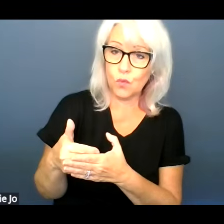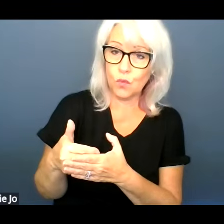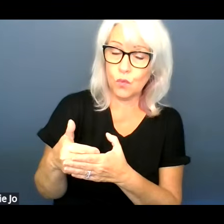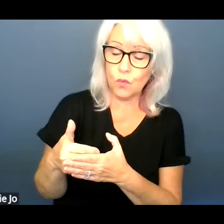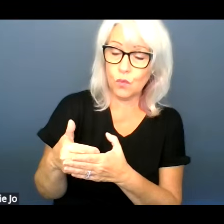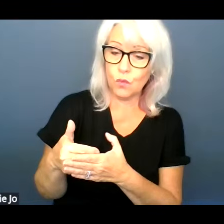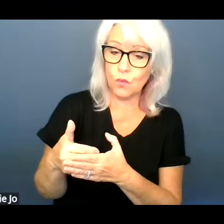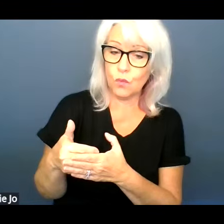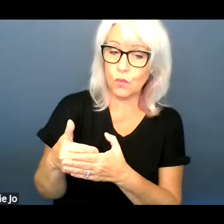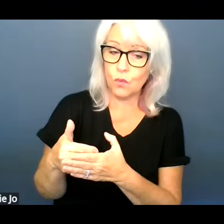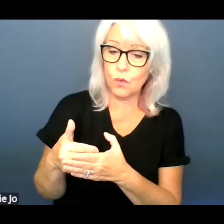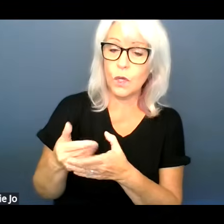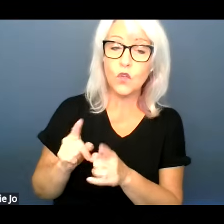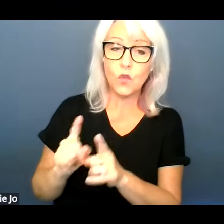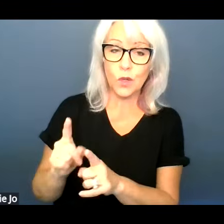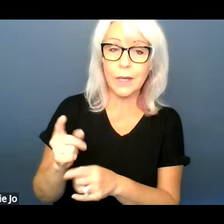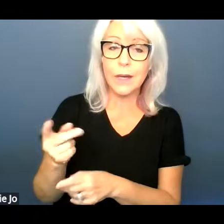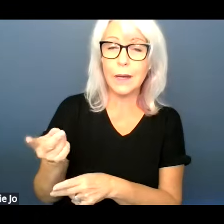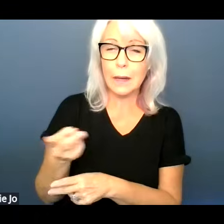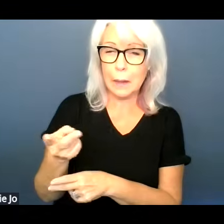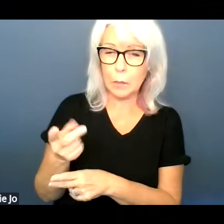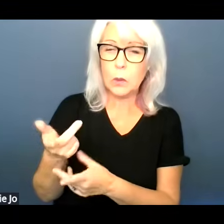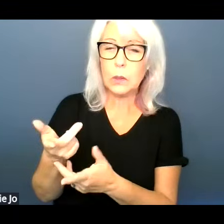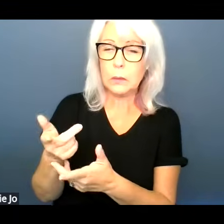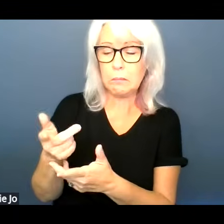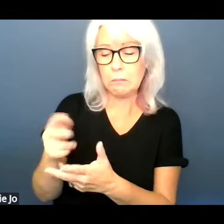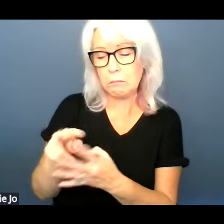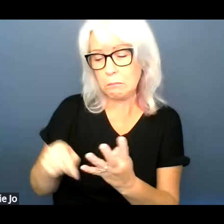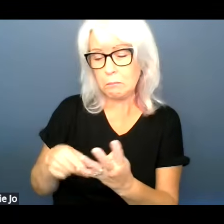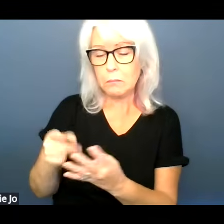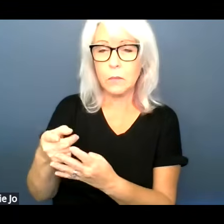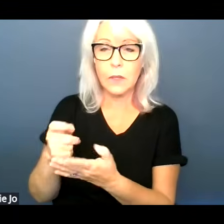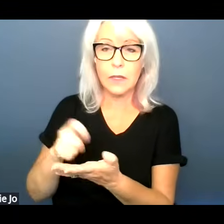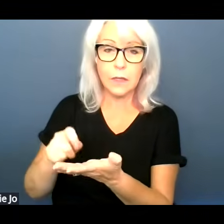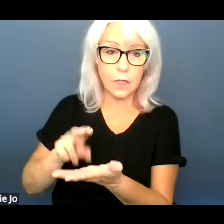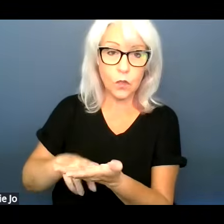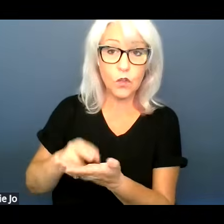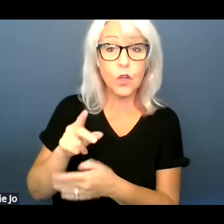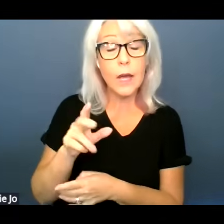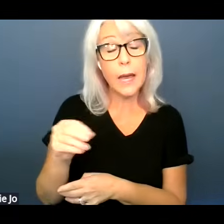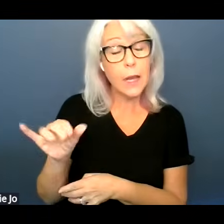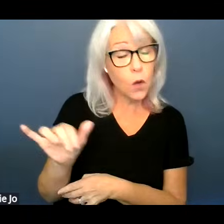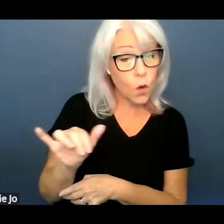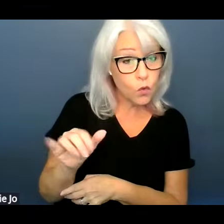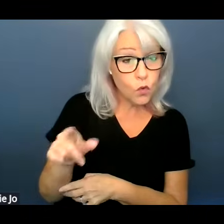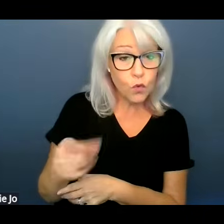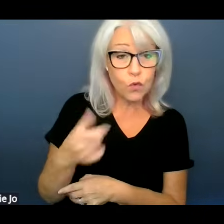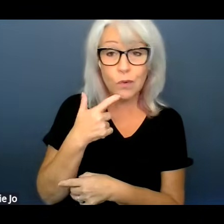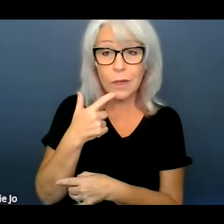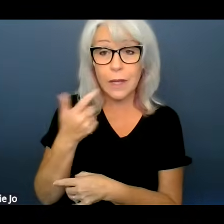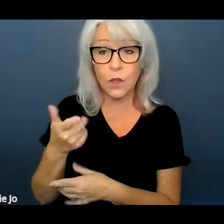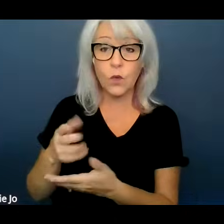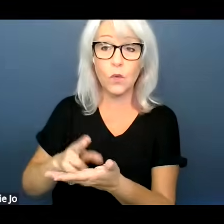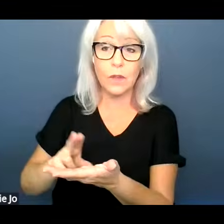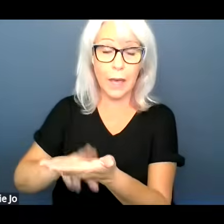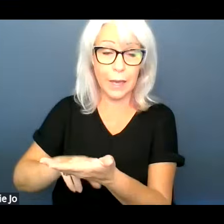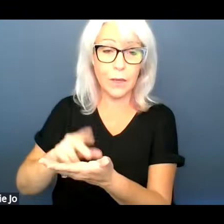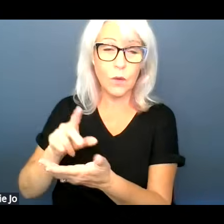also saying that you signed one petition that you ought not to have signed as a